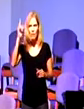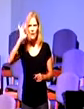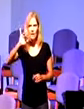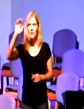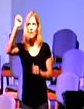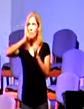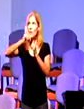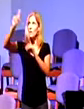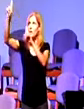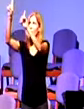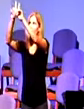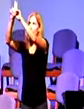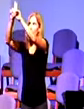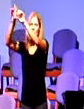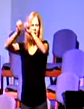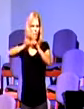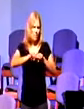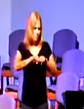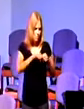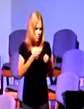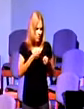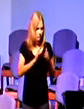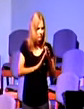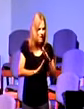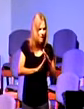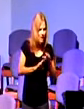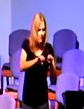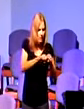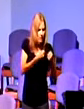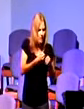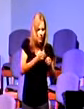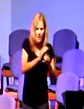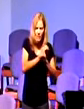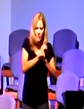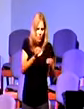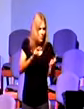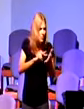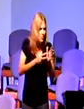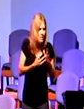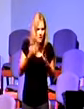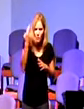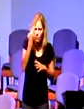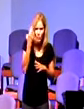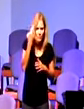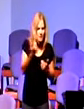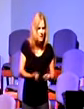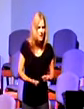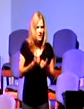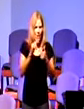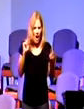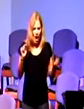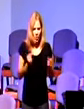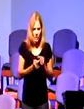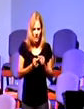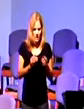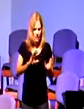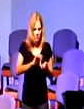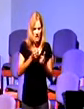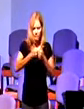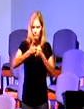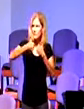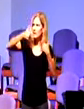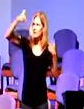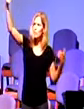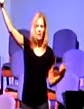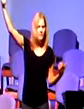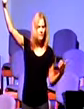Him, and we're broken to the core, that we really don't have meaning and purpose in life. Our sin has completely separated us